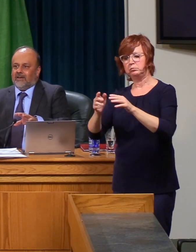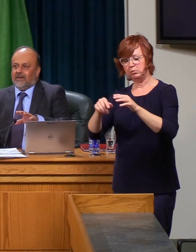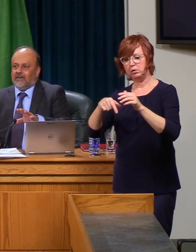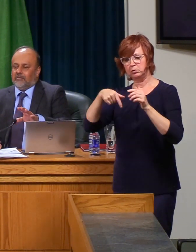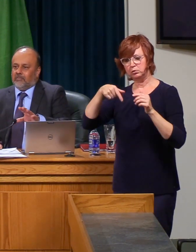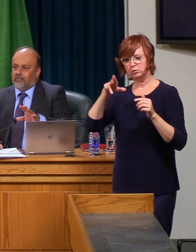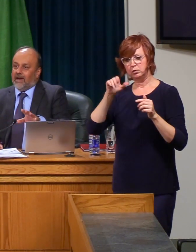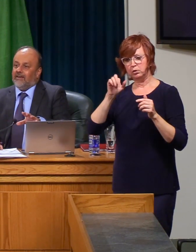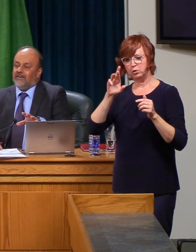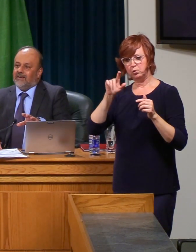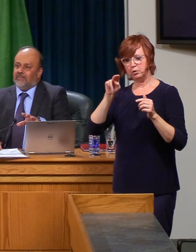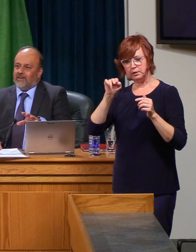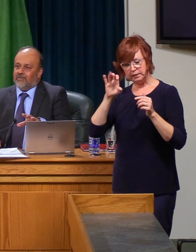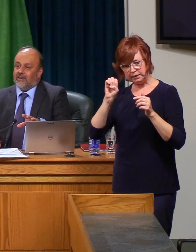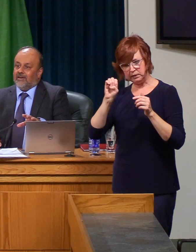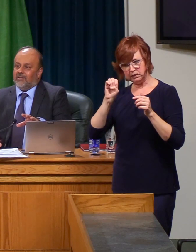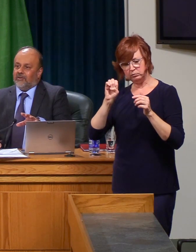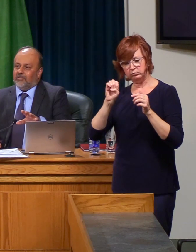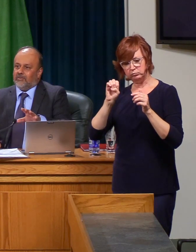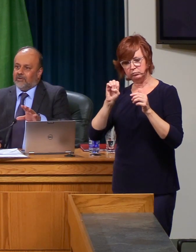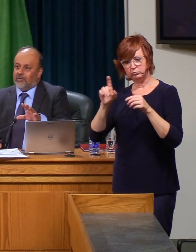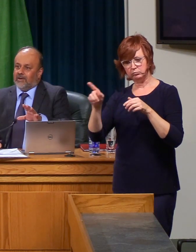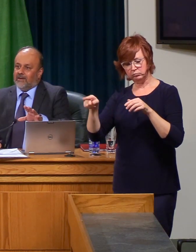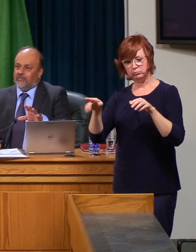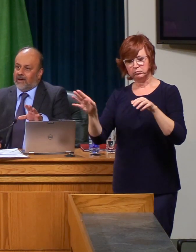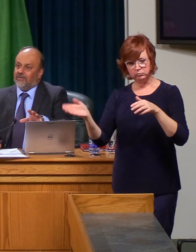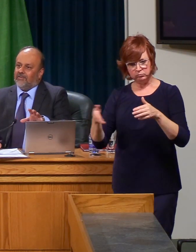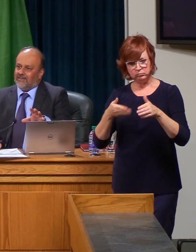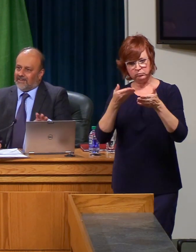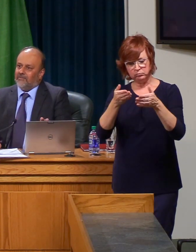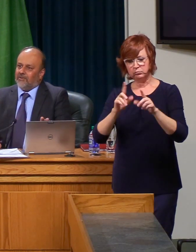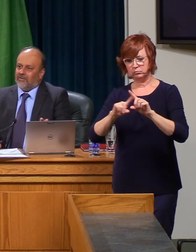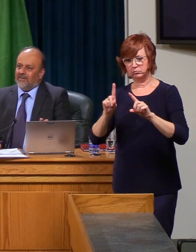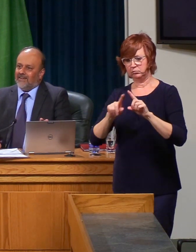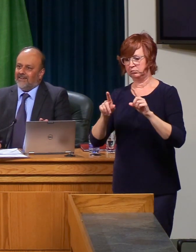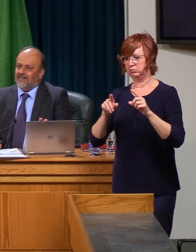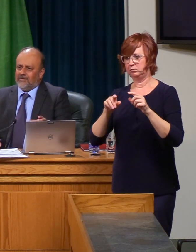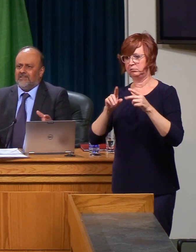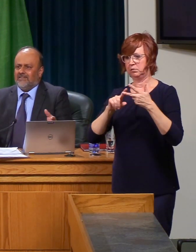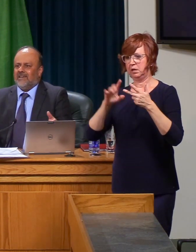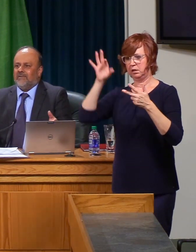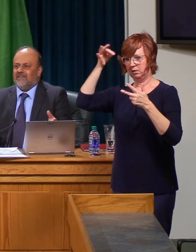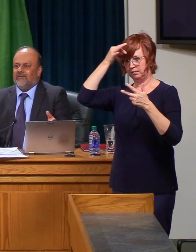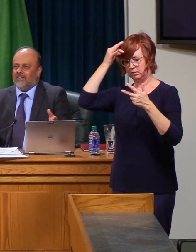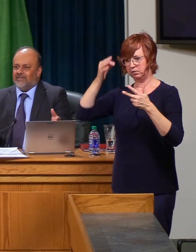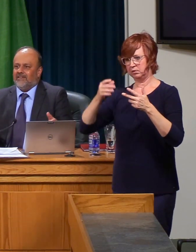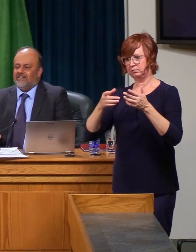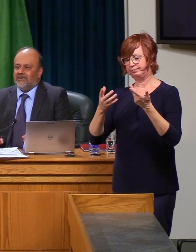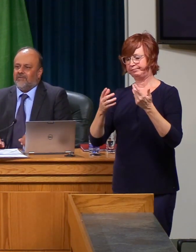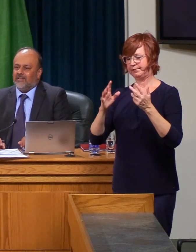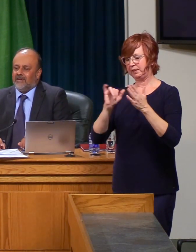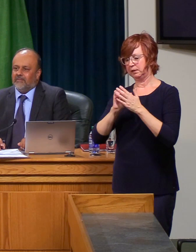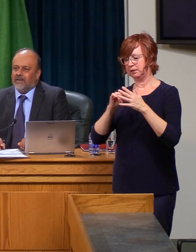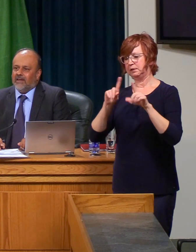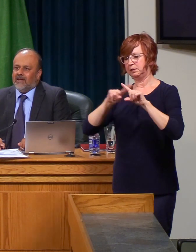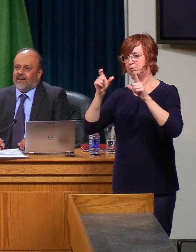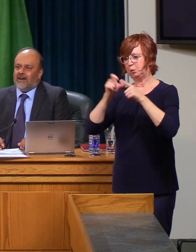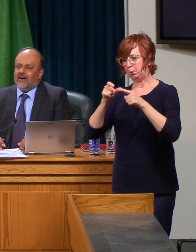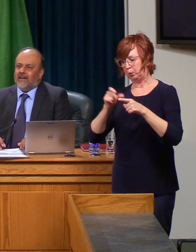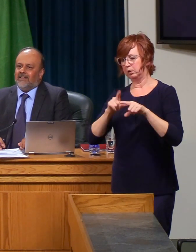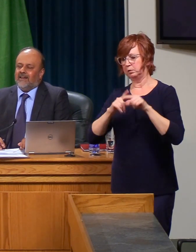were mandated by the federal government to go in mandatory self-quarantine, which is the same as self-isolation, a different